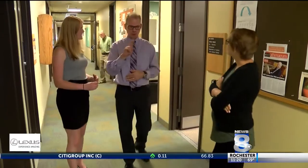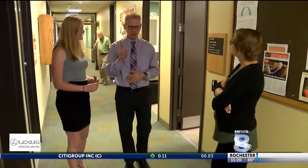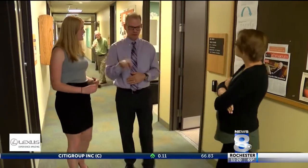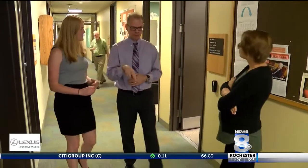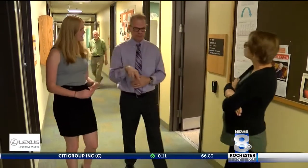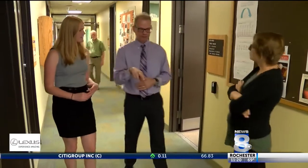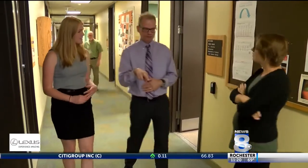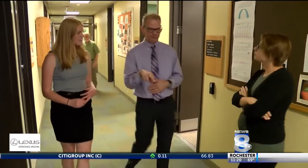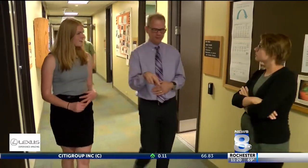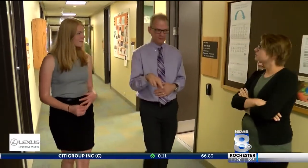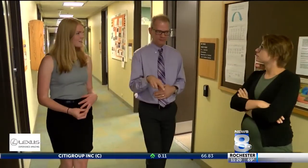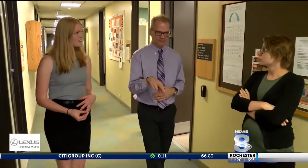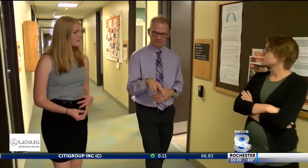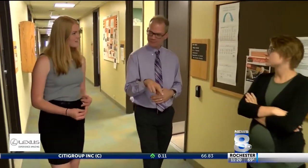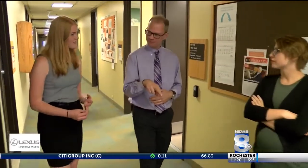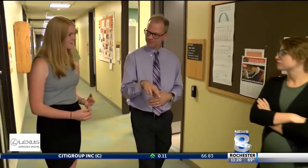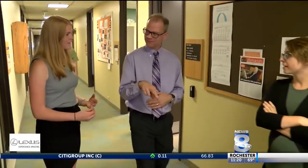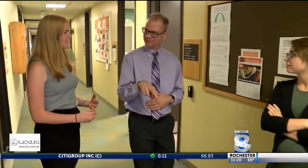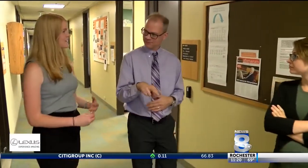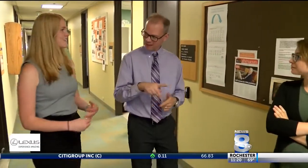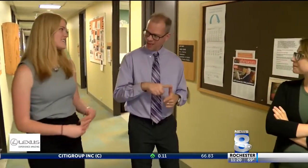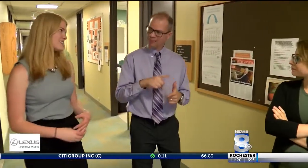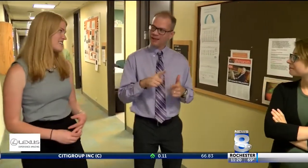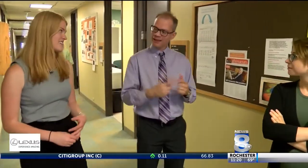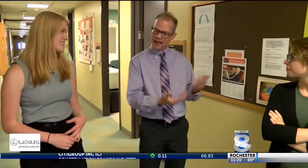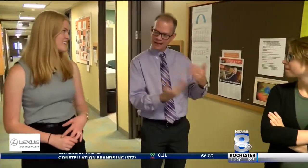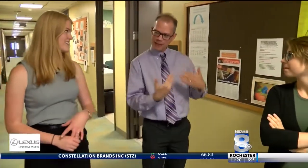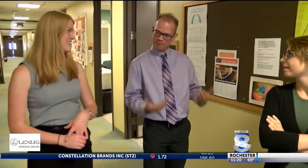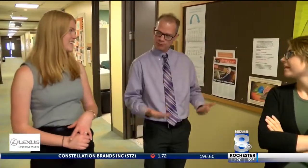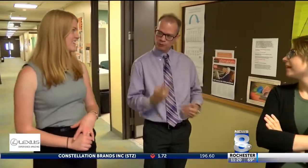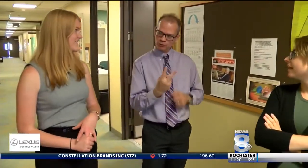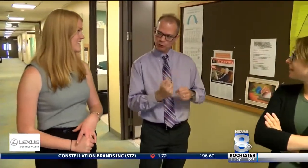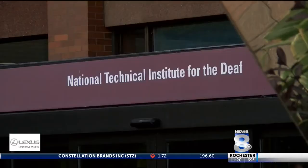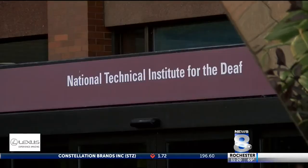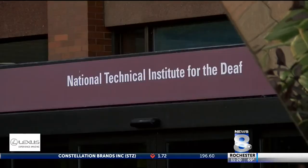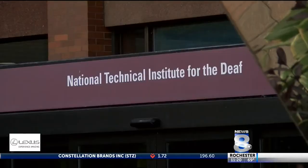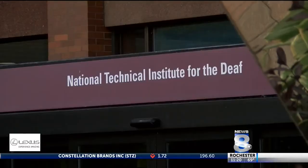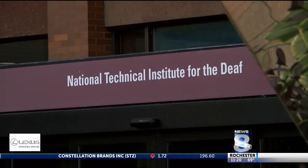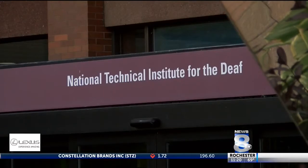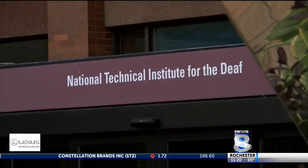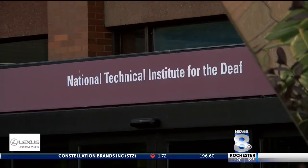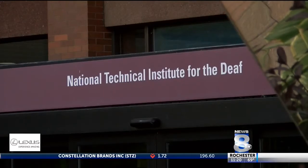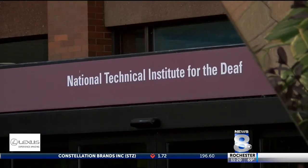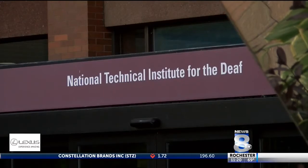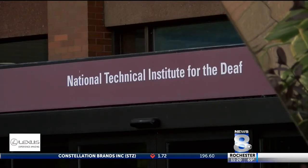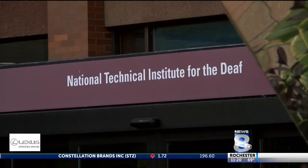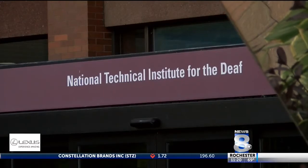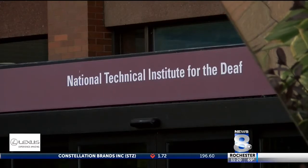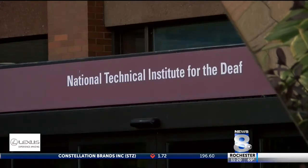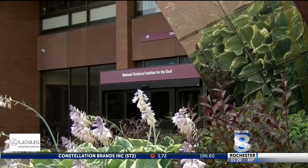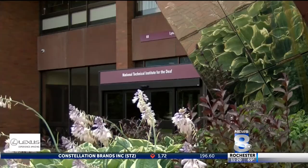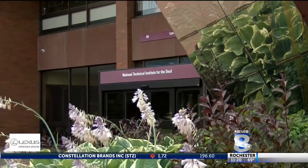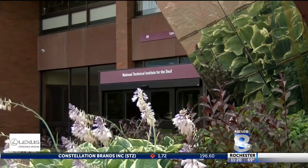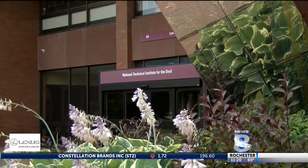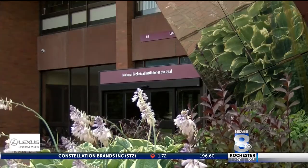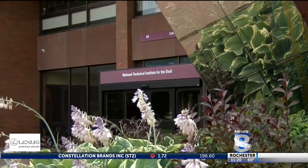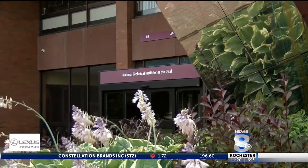Scott Smith, the research professor for the NTID, says the deaf and hard of hearing population is largely underrepresented